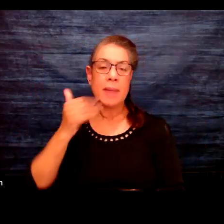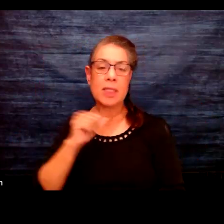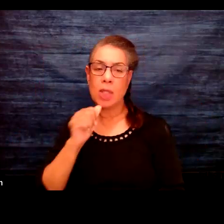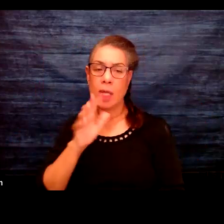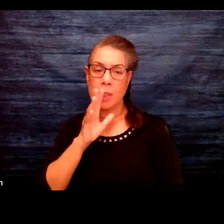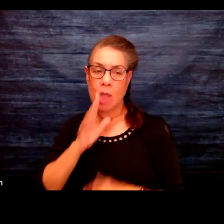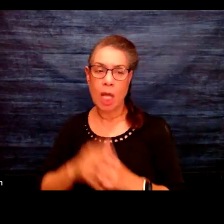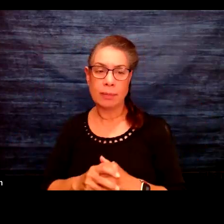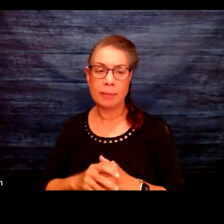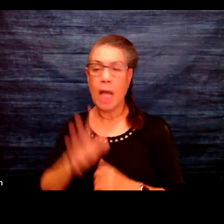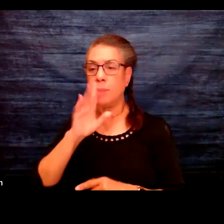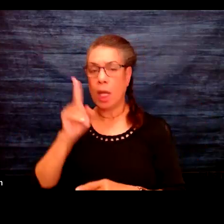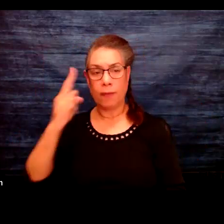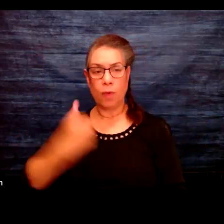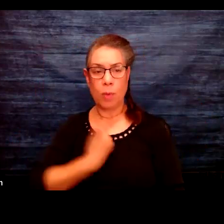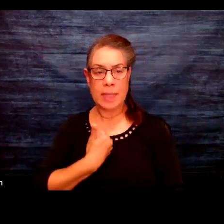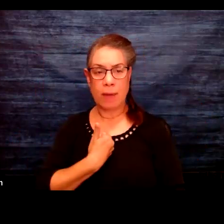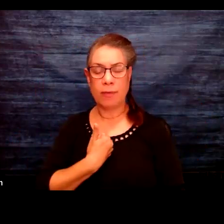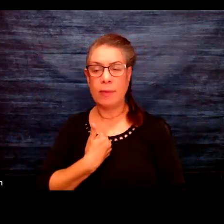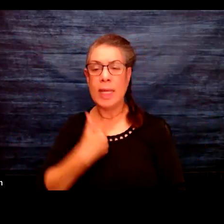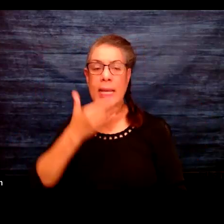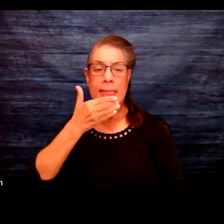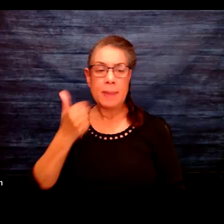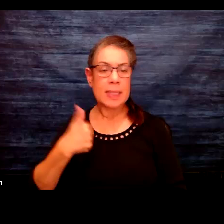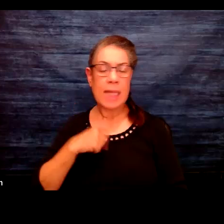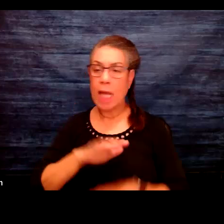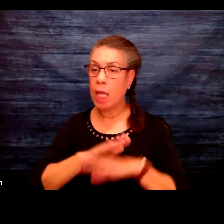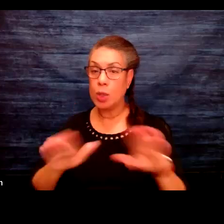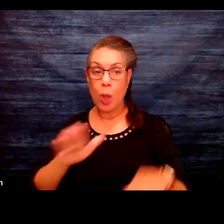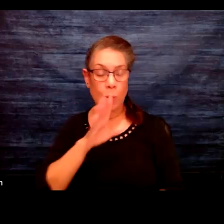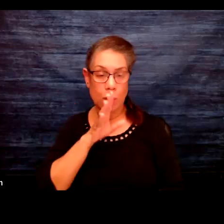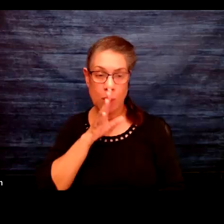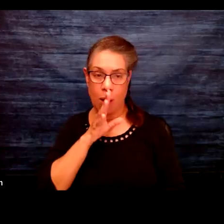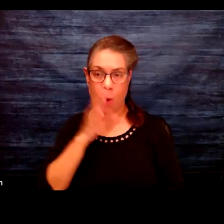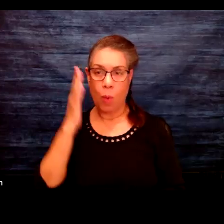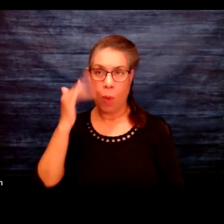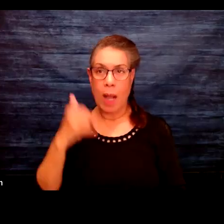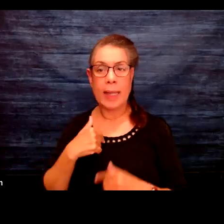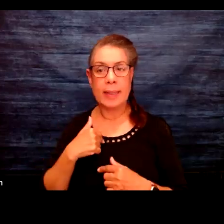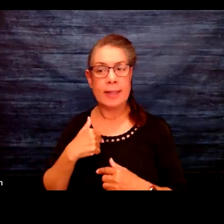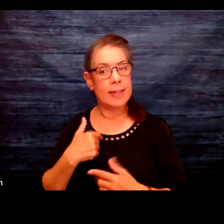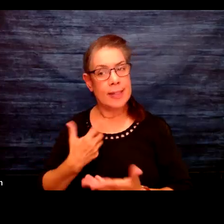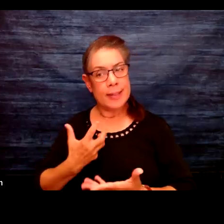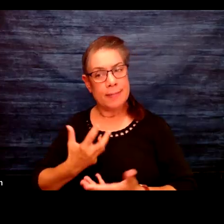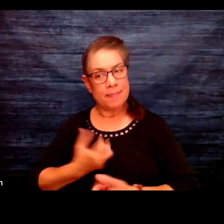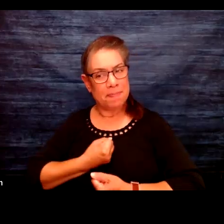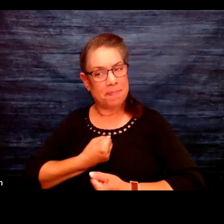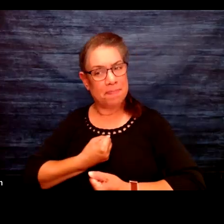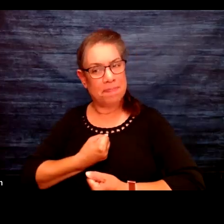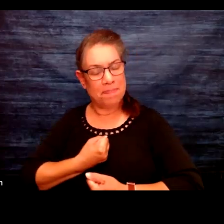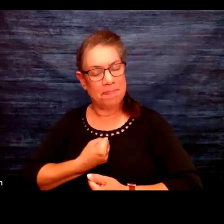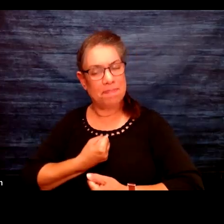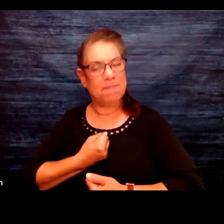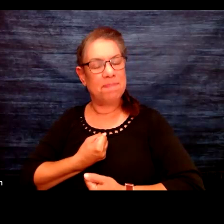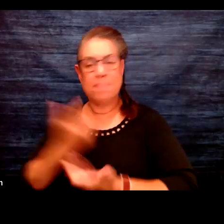I'm just saying, I'm speaking for myself. I think it's better that I don't say anything, just because some real stuff might come out. Okay, I hear